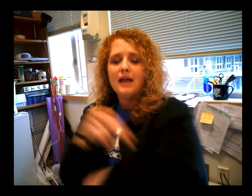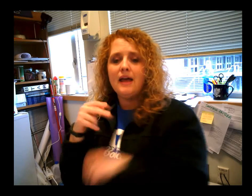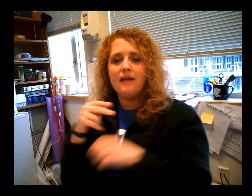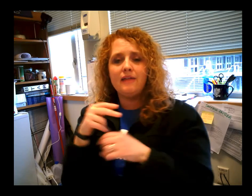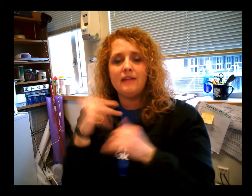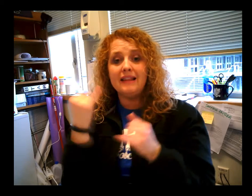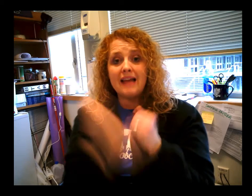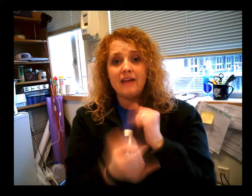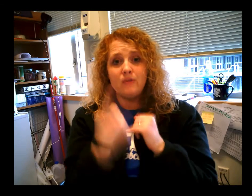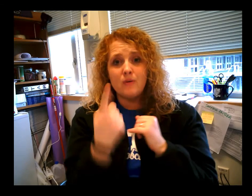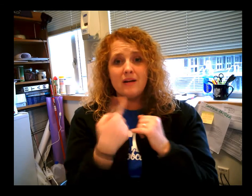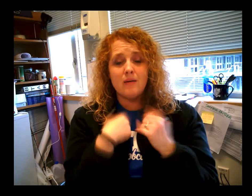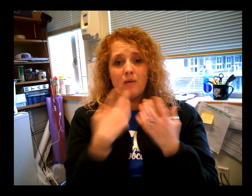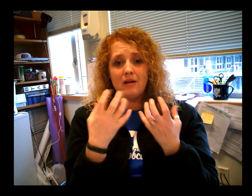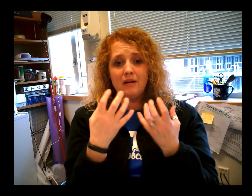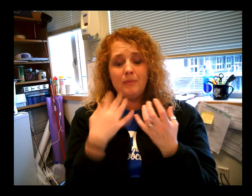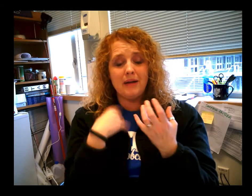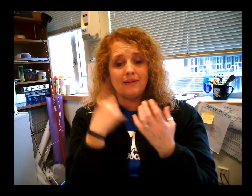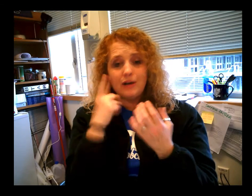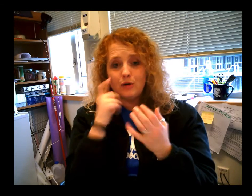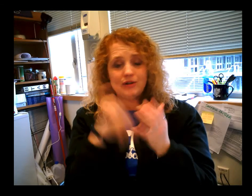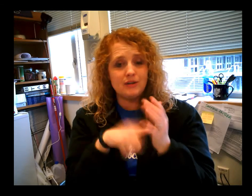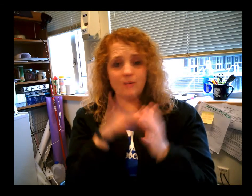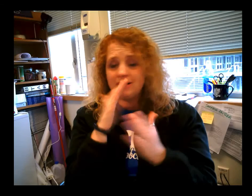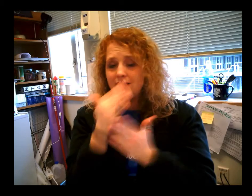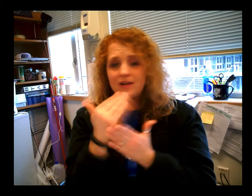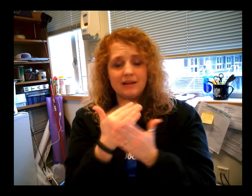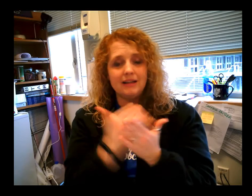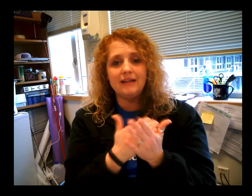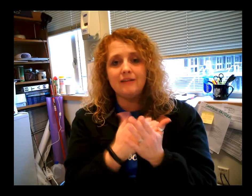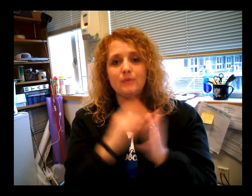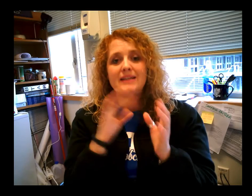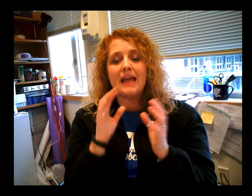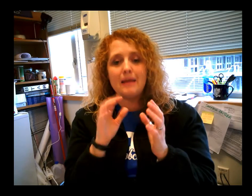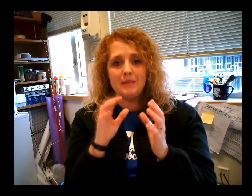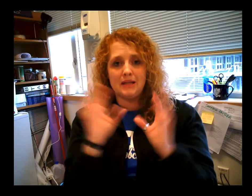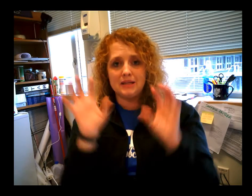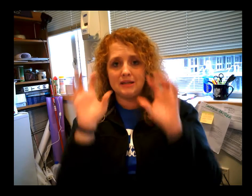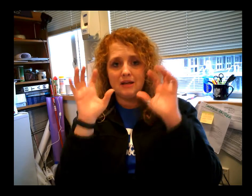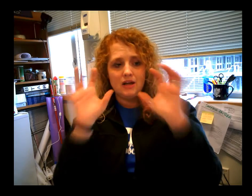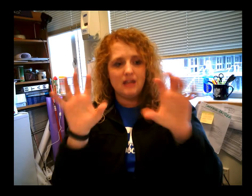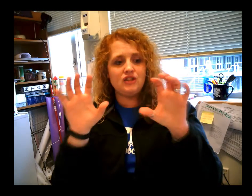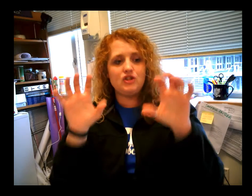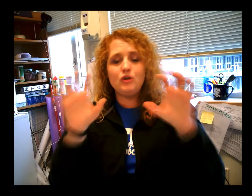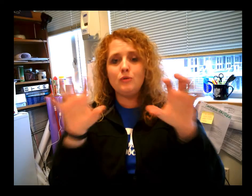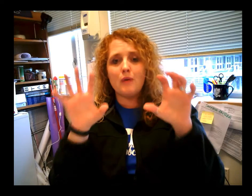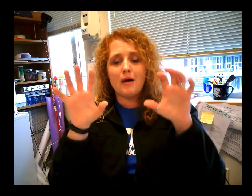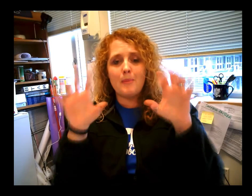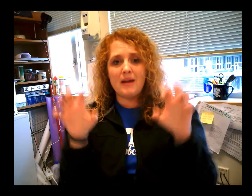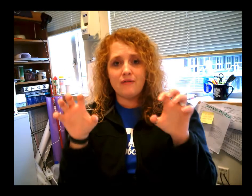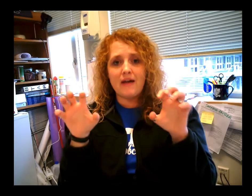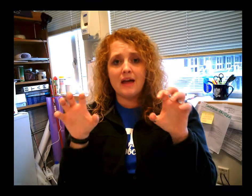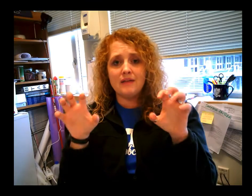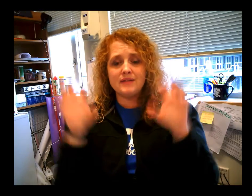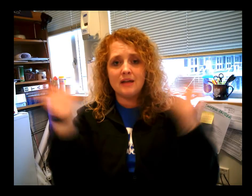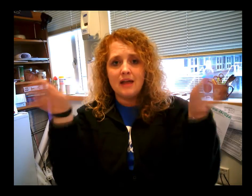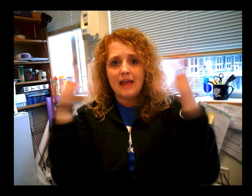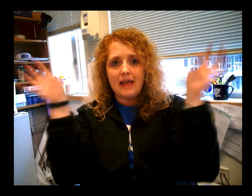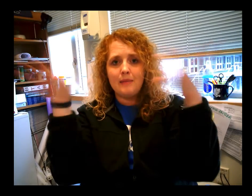And then the last one I wanted, because I noticed it wasn't even on the list, was ambulance. It's 2 bent 5s,